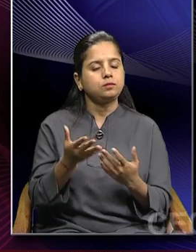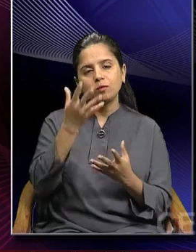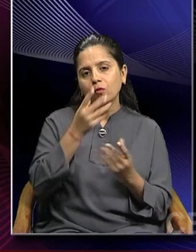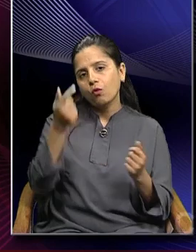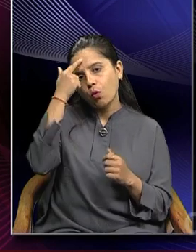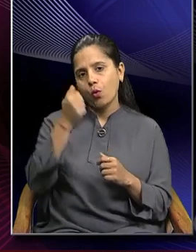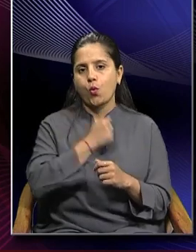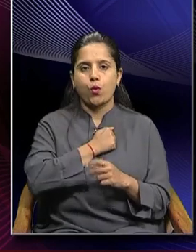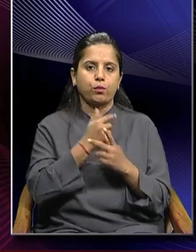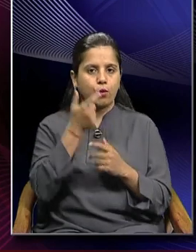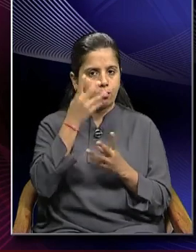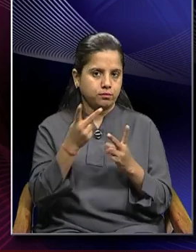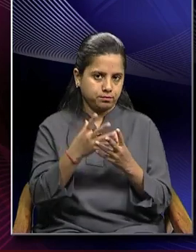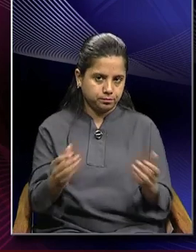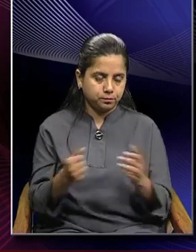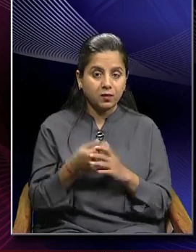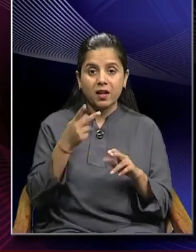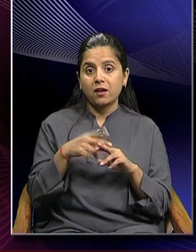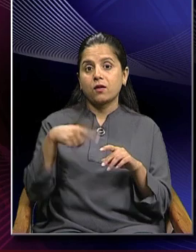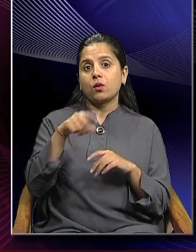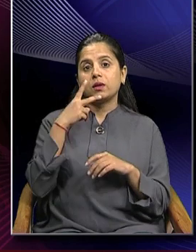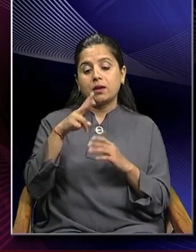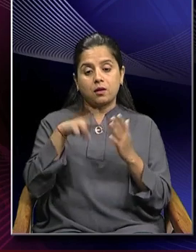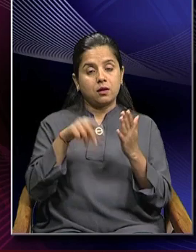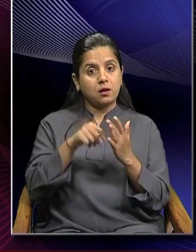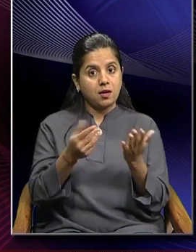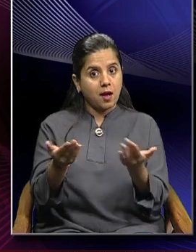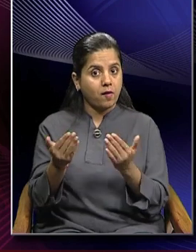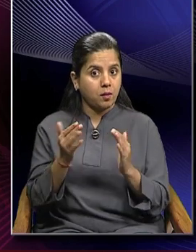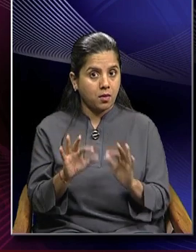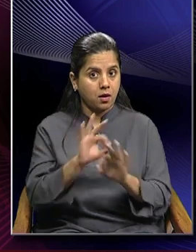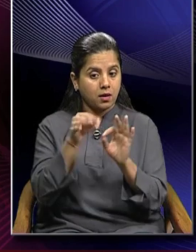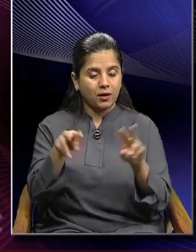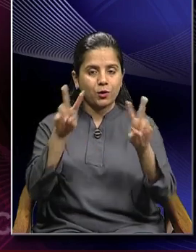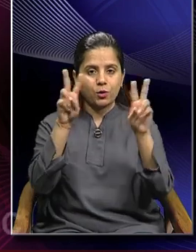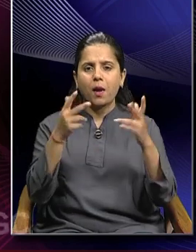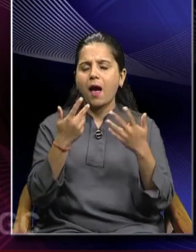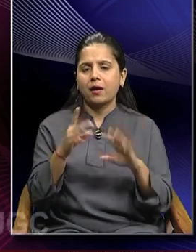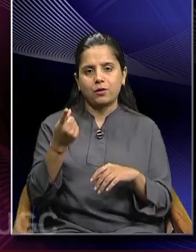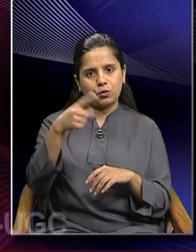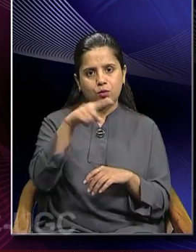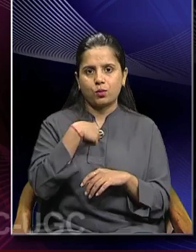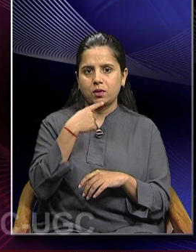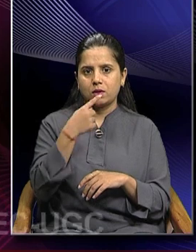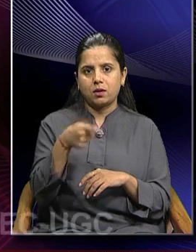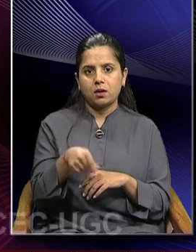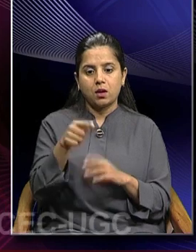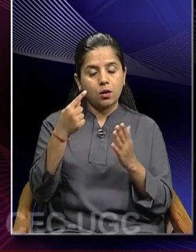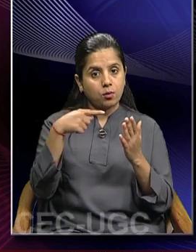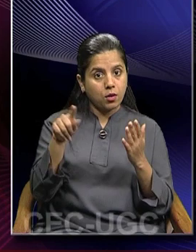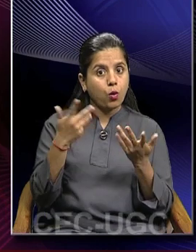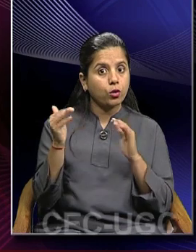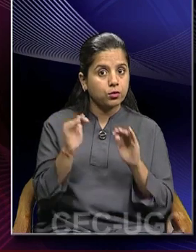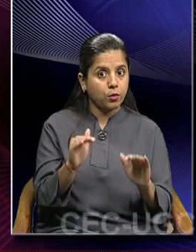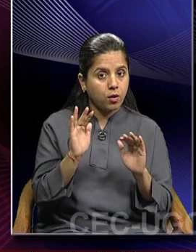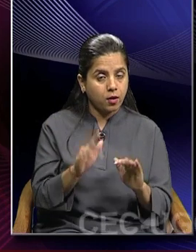problem. If you look at the literature available on this topic, because whatever I am saying, whether it is validated and supported